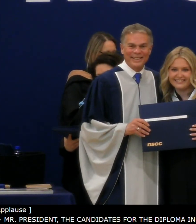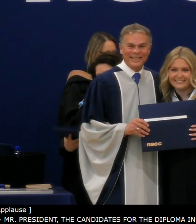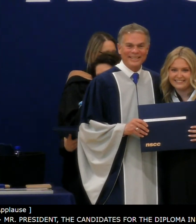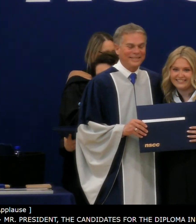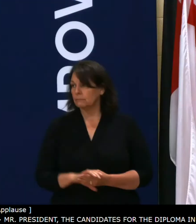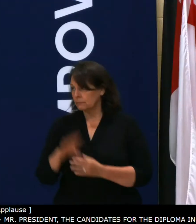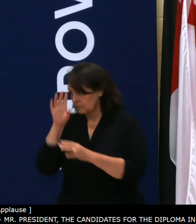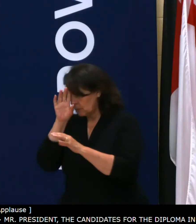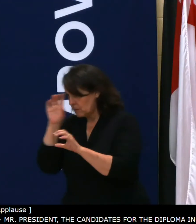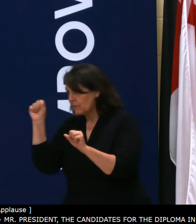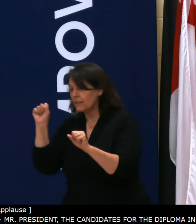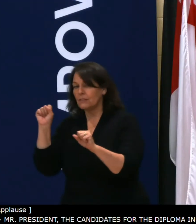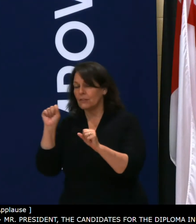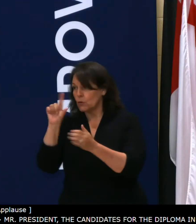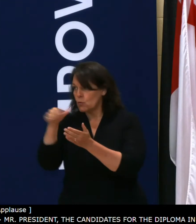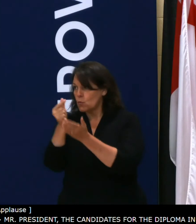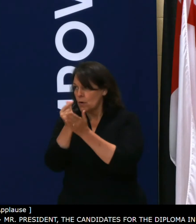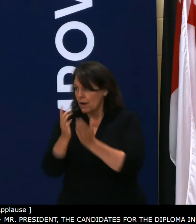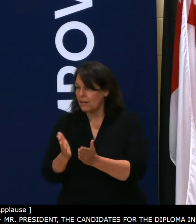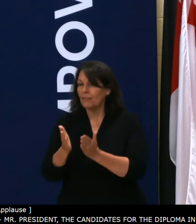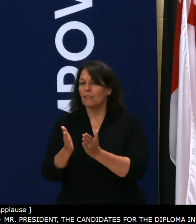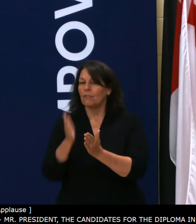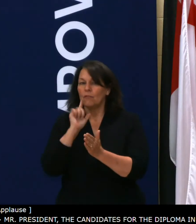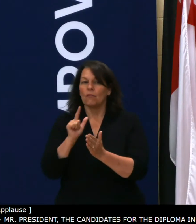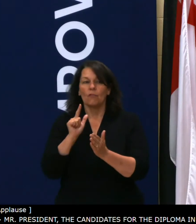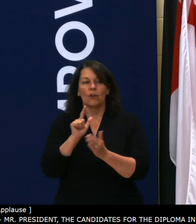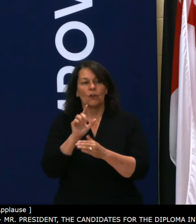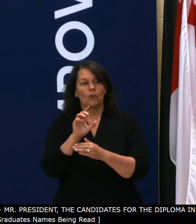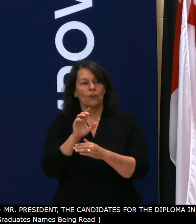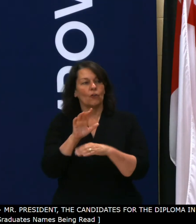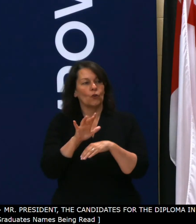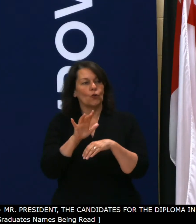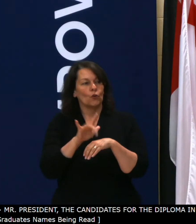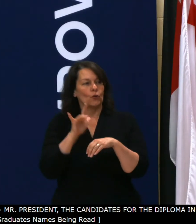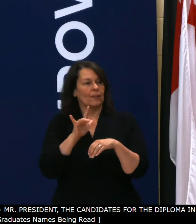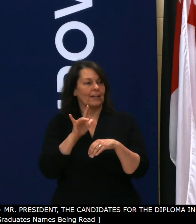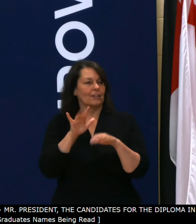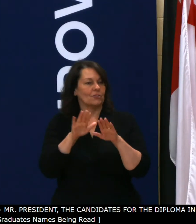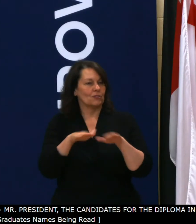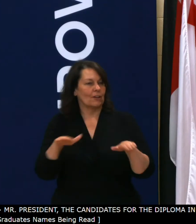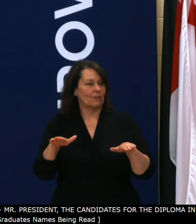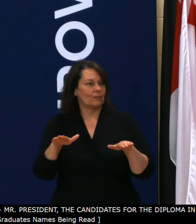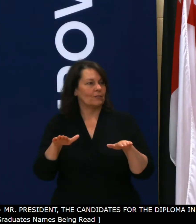Mr. President, the graduates in early childhood education.